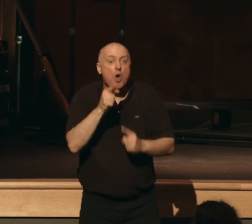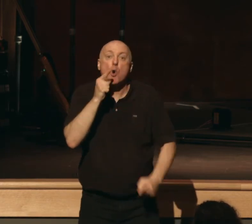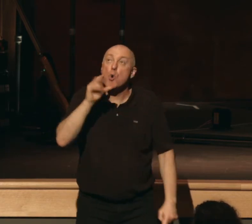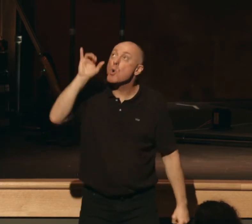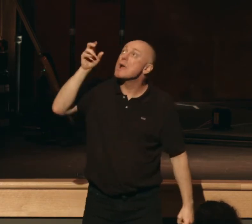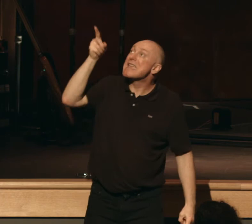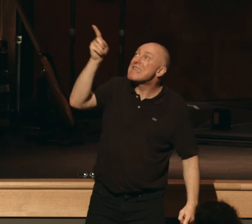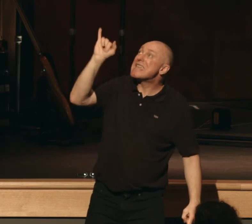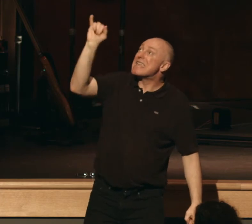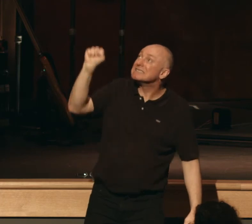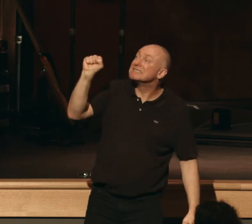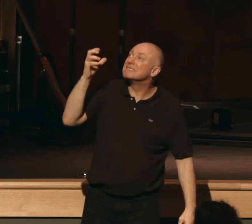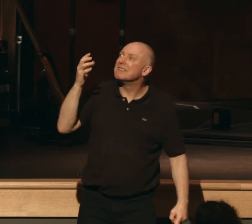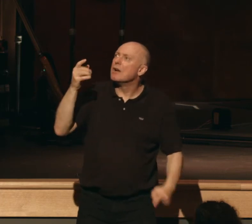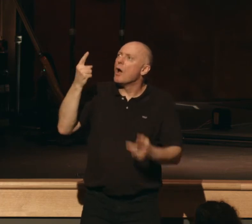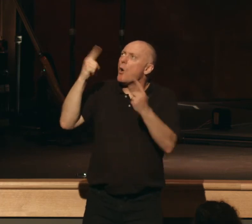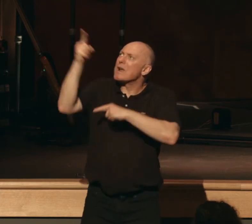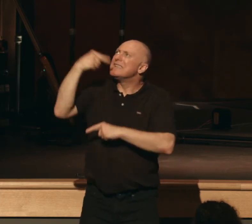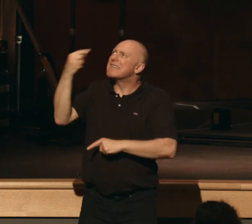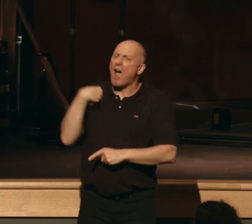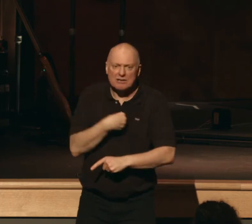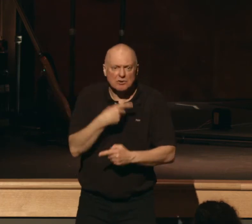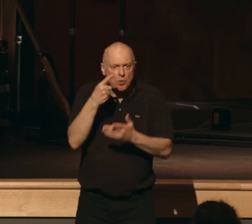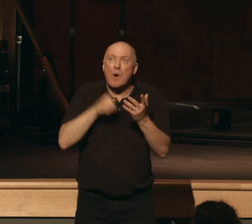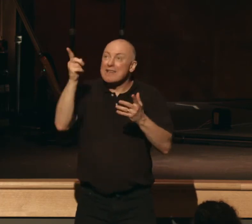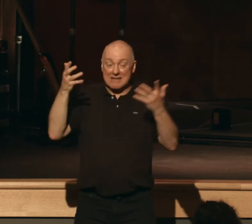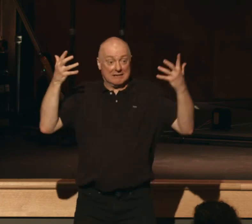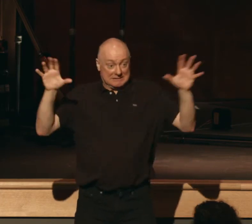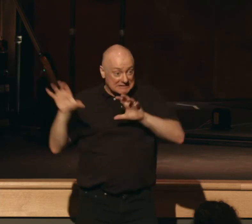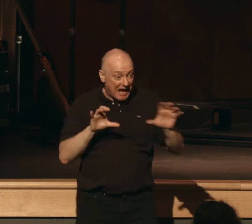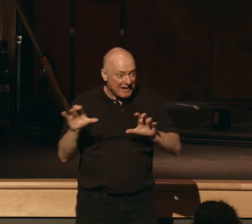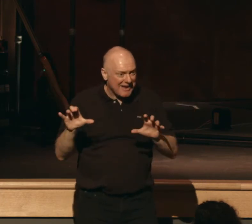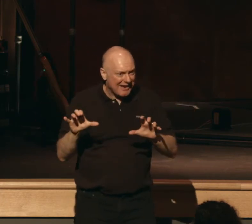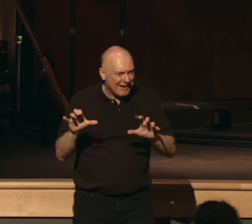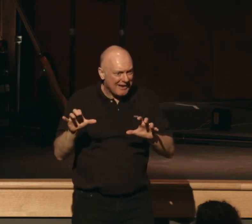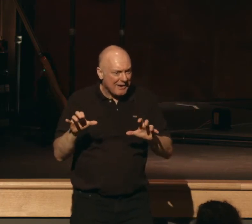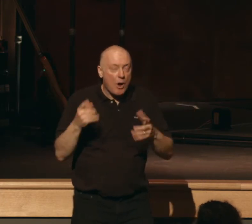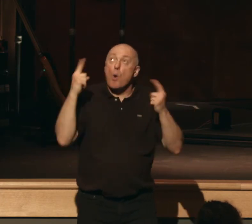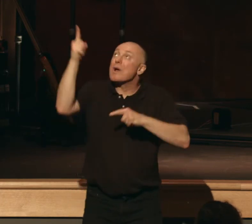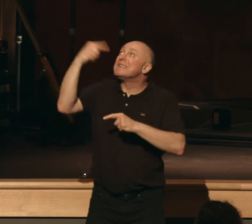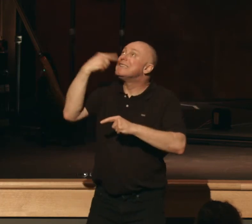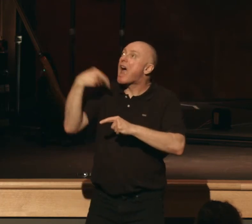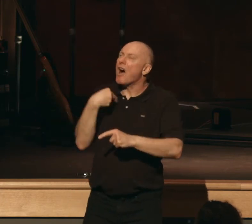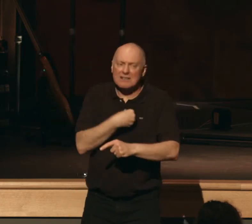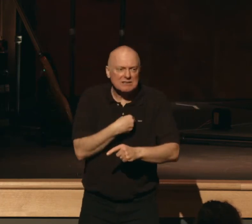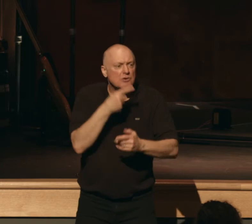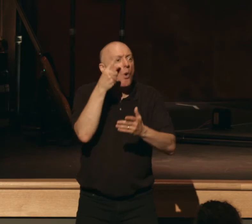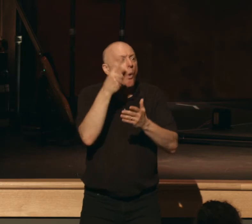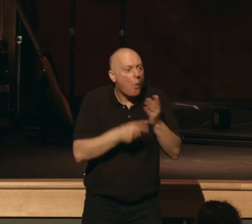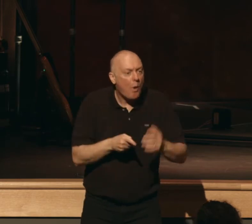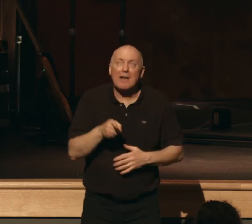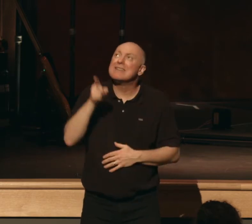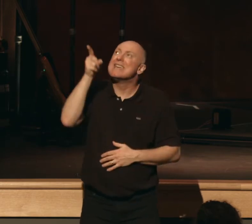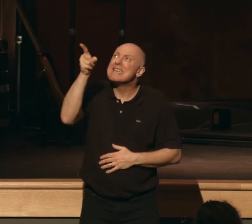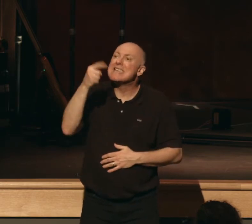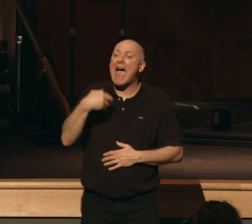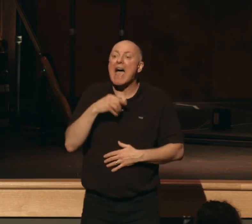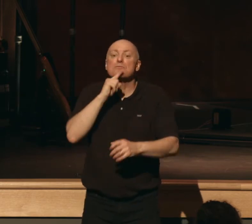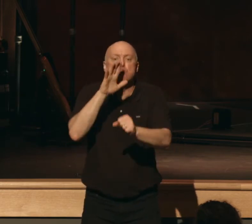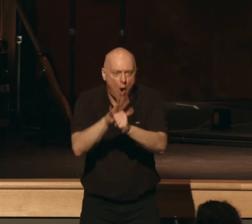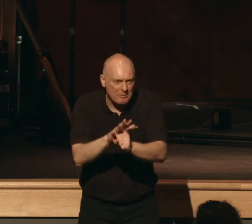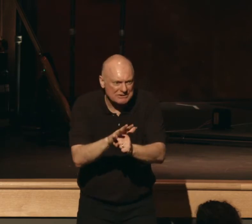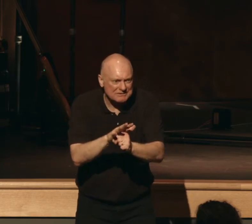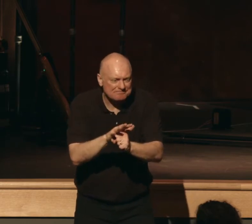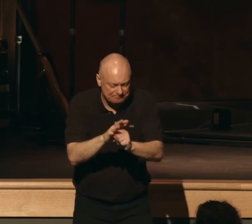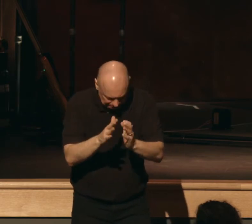he is, and when he tells us what he has done, and when he tells us what he has